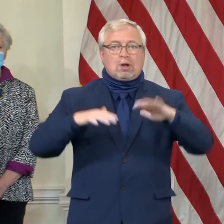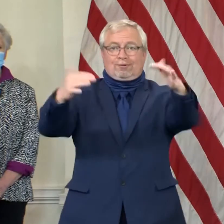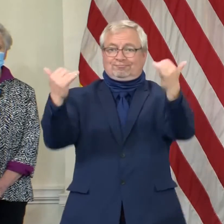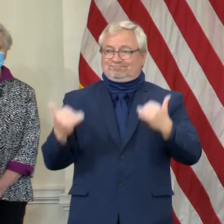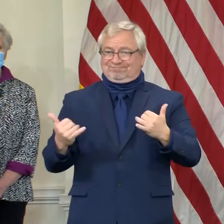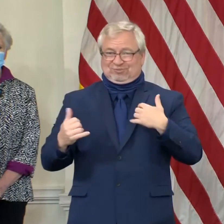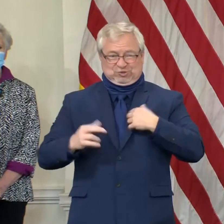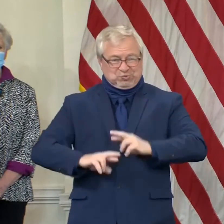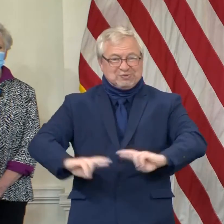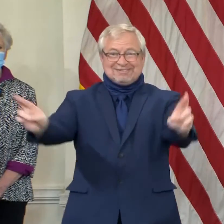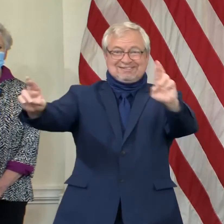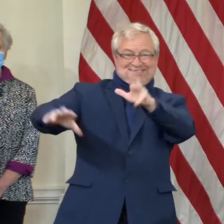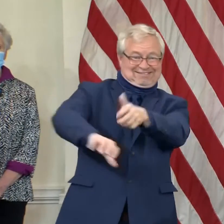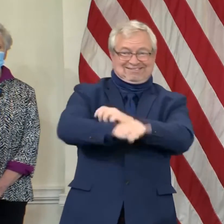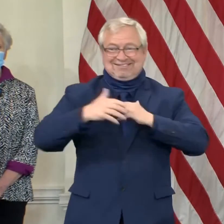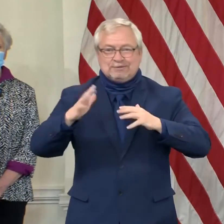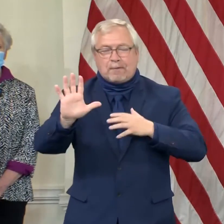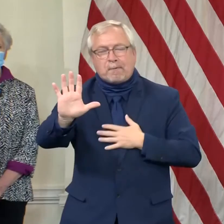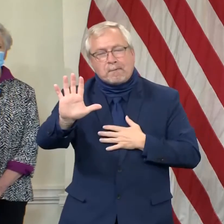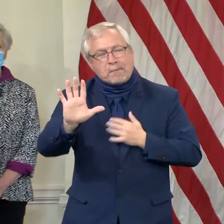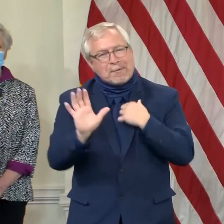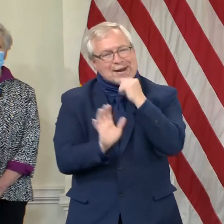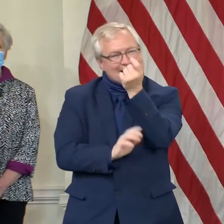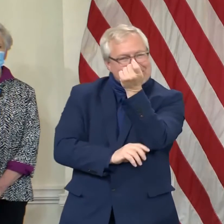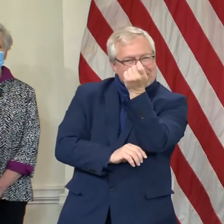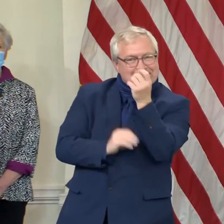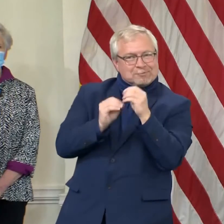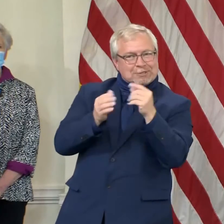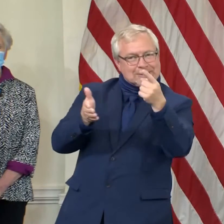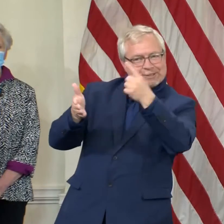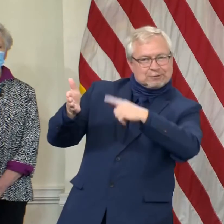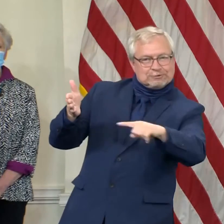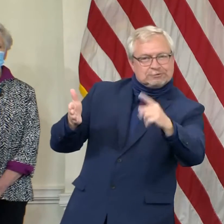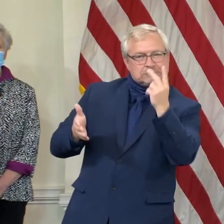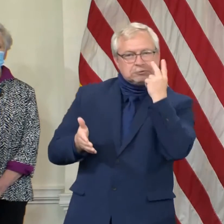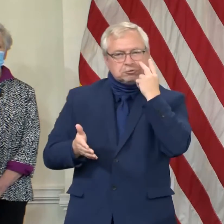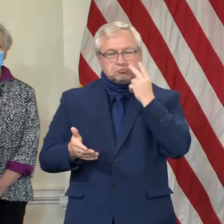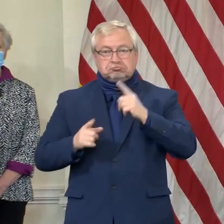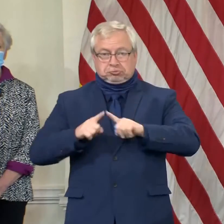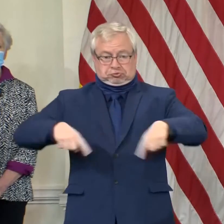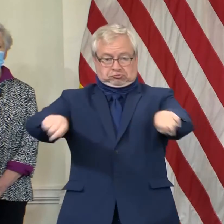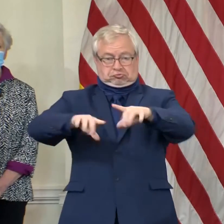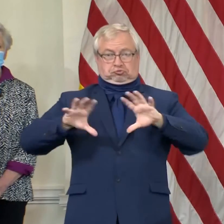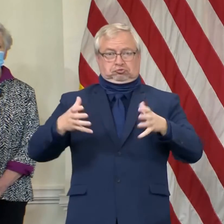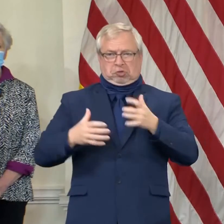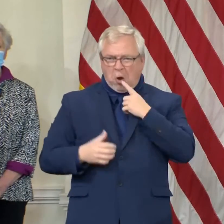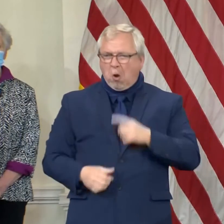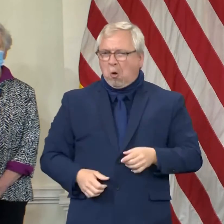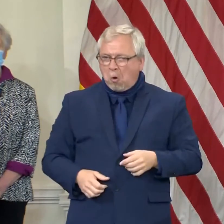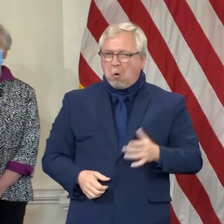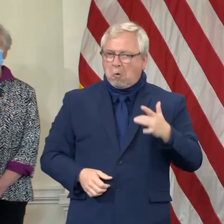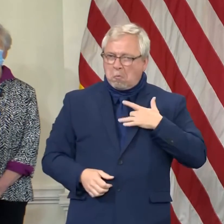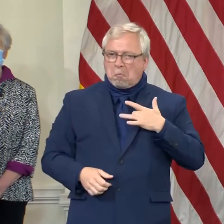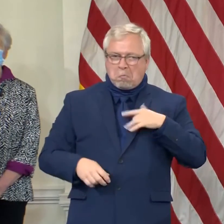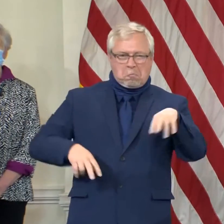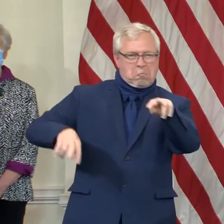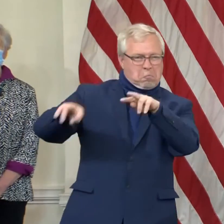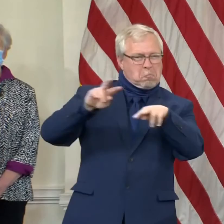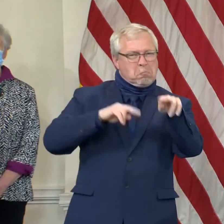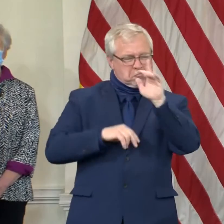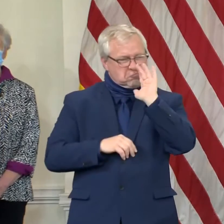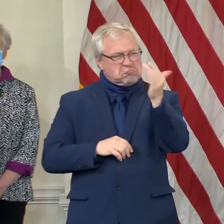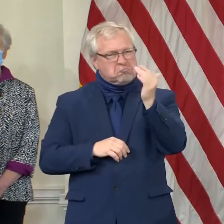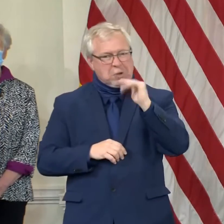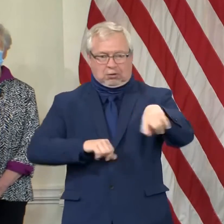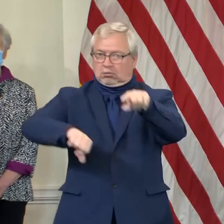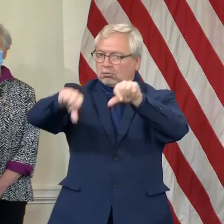metrics, our coronavirus recovery team, including our doctors and scientists, has